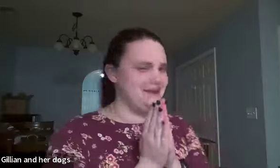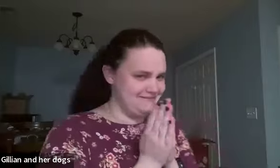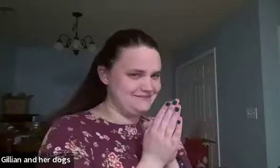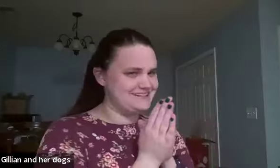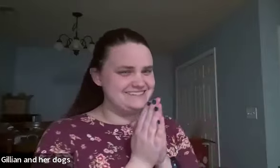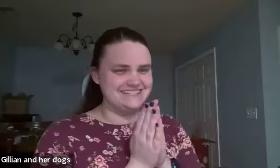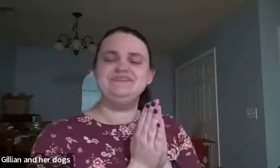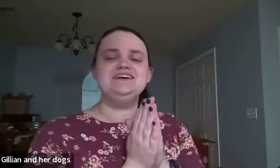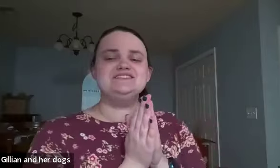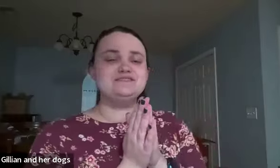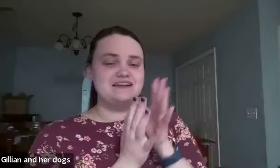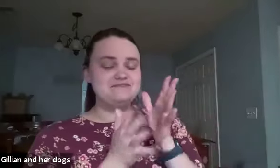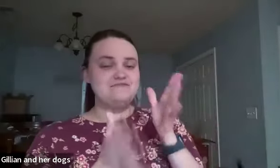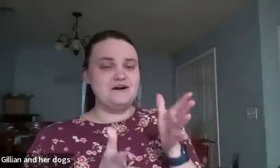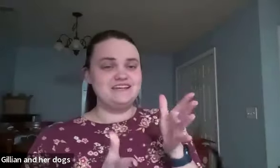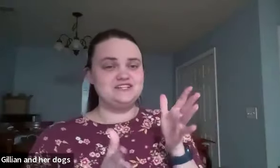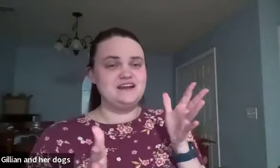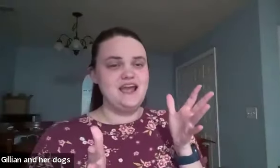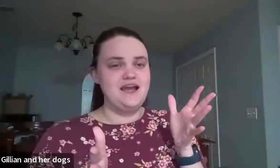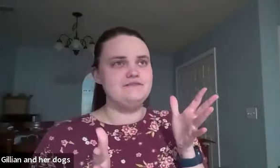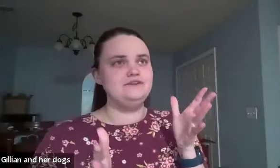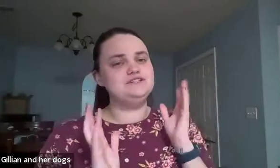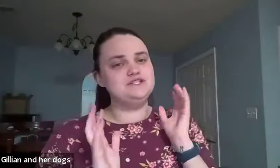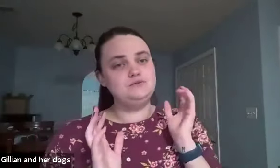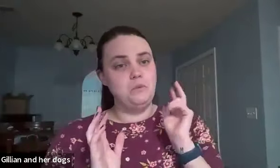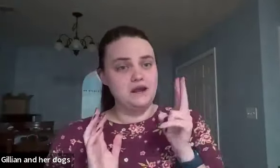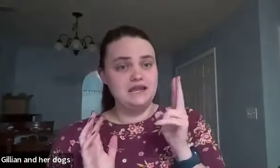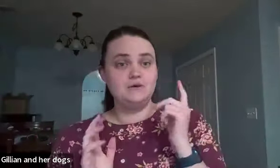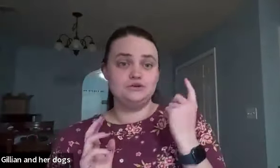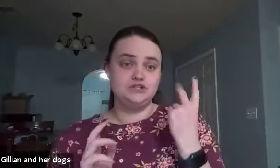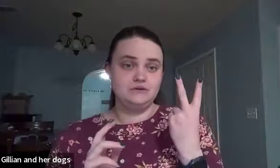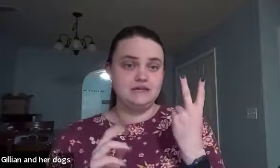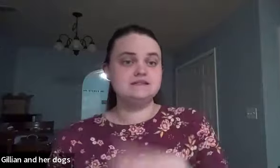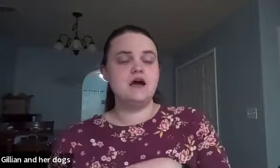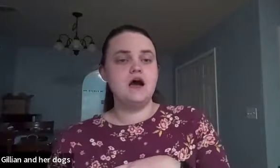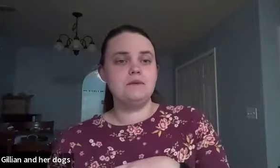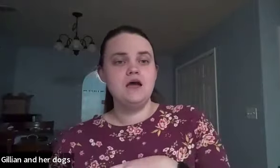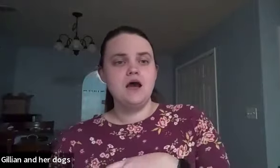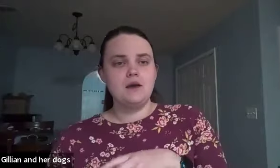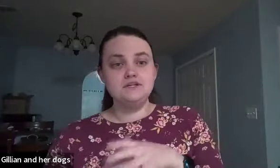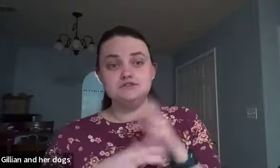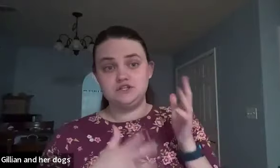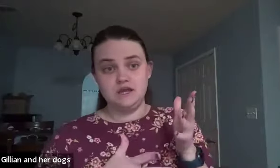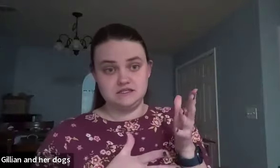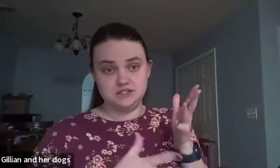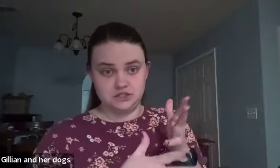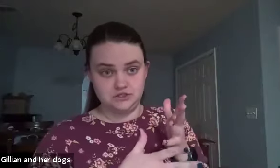But no, we're going to do it. So the sign for vomit is you're going to have, you can do 1 hand or 2 hands. I'm going to do 2 hands and show